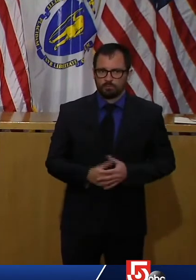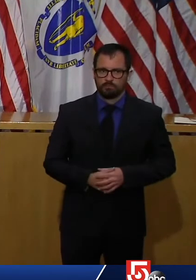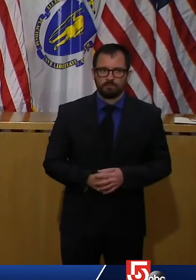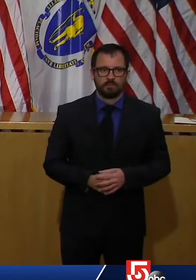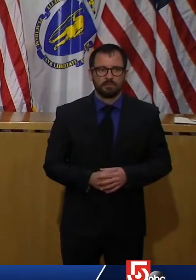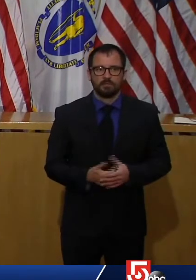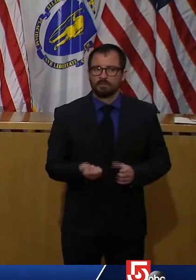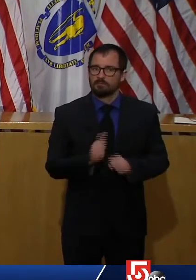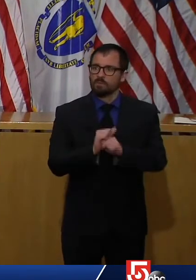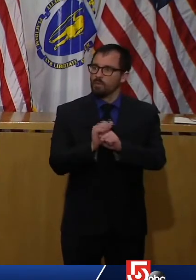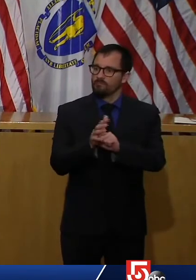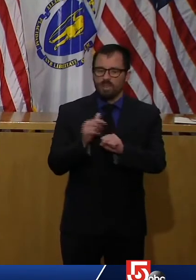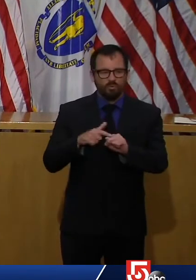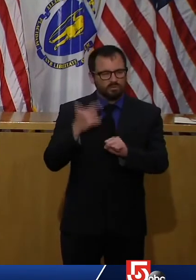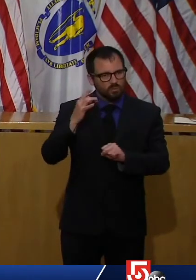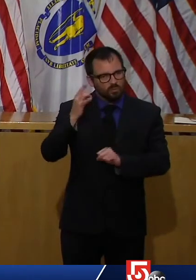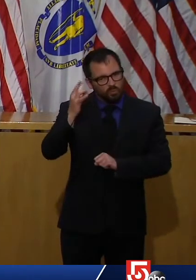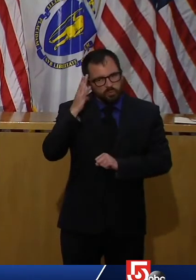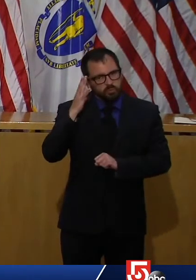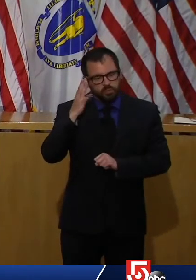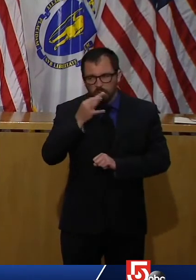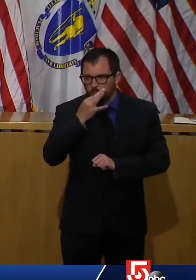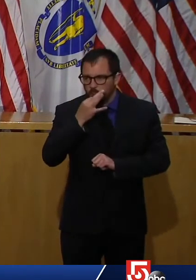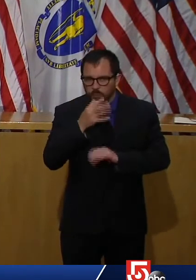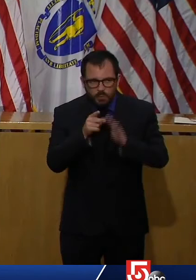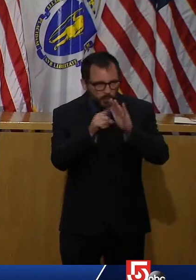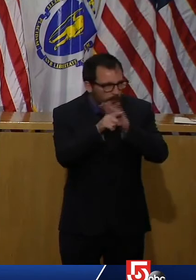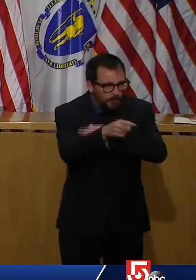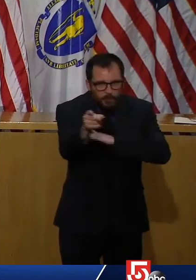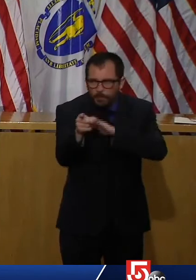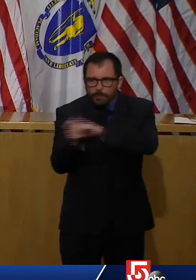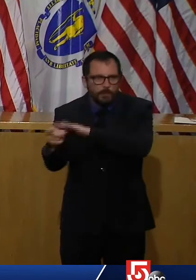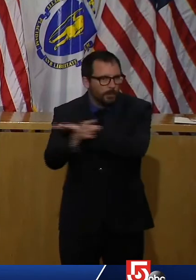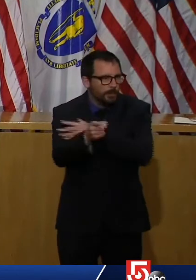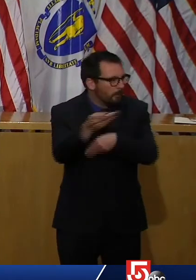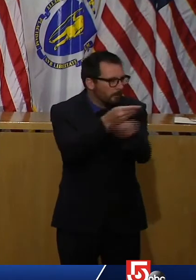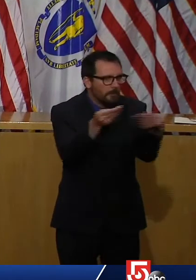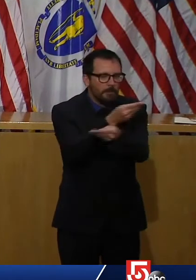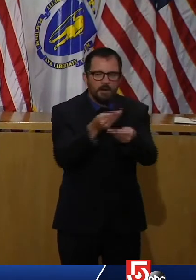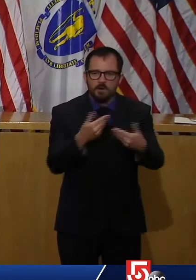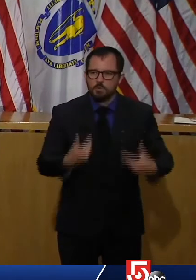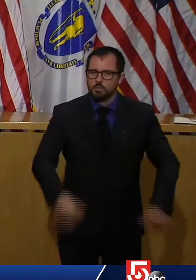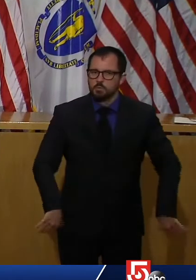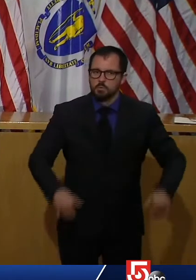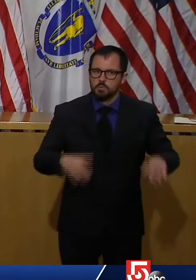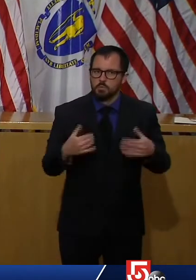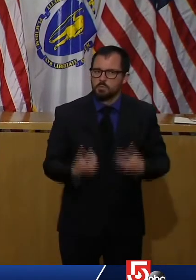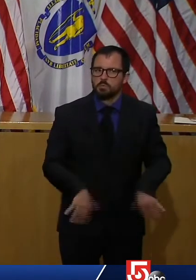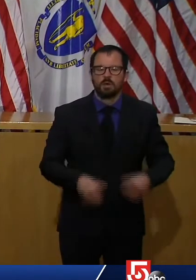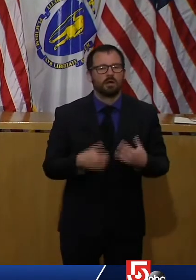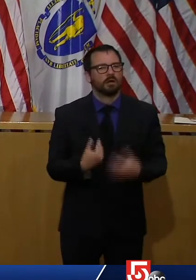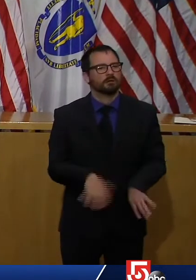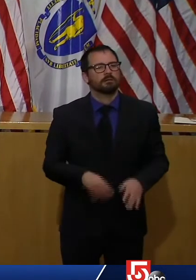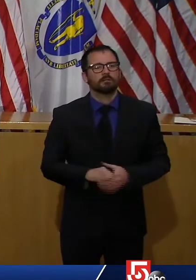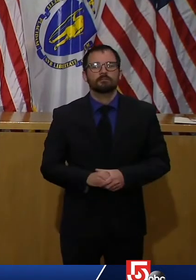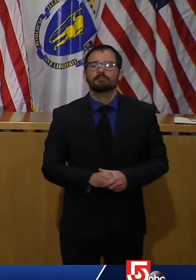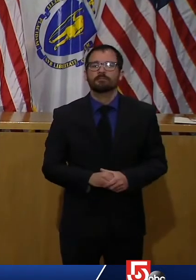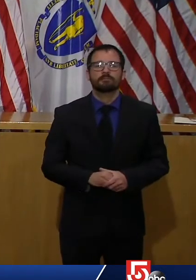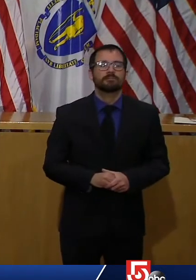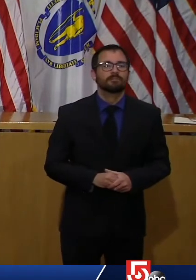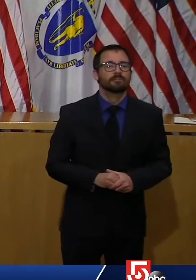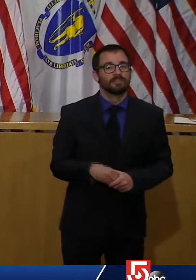actually kills other people, and then there's a bunch of people for whom it has virtually no apparent outward sign at